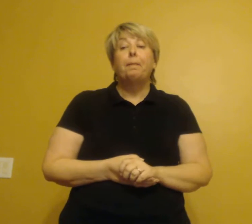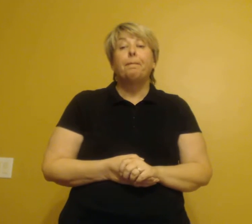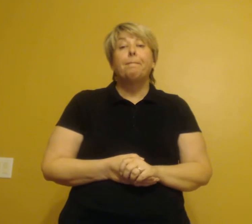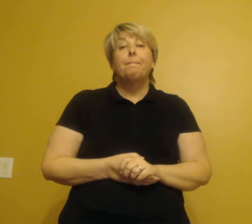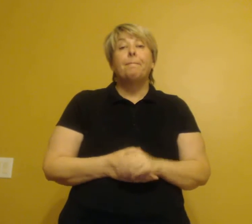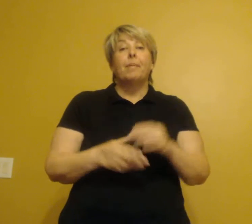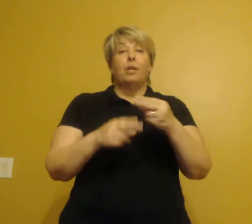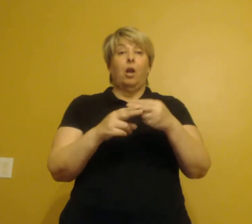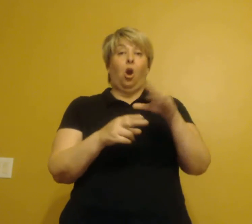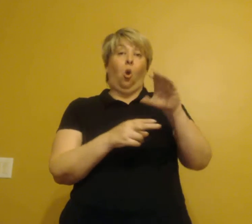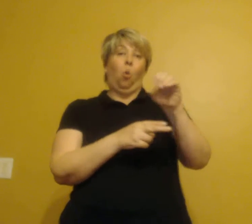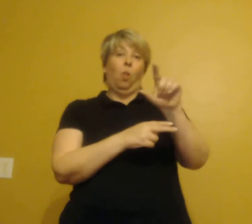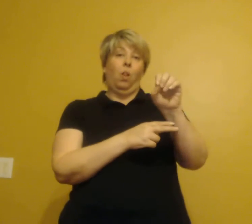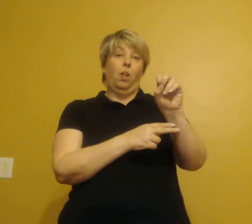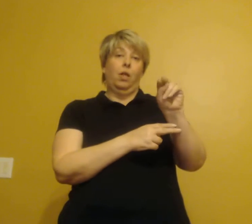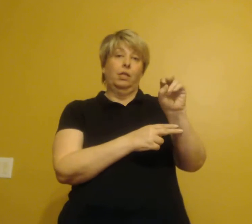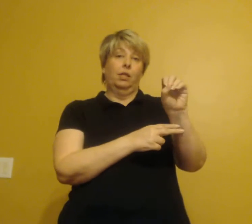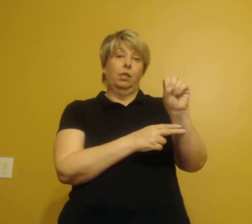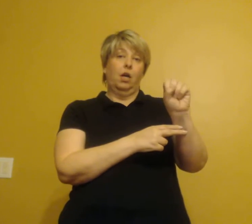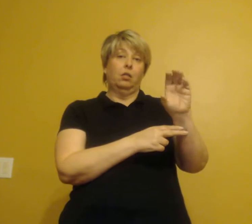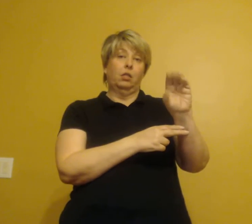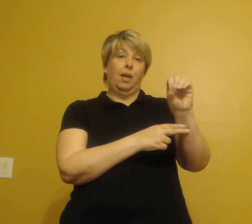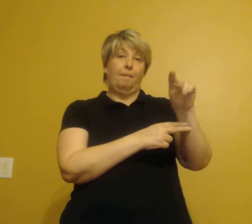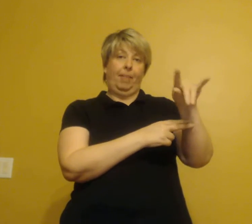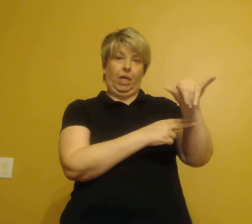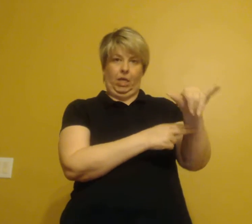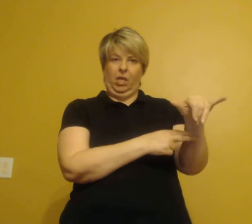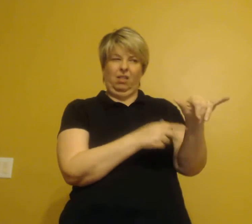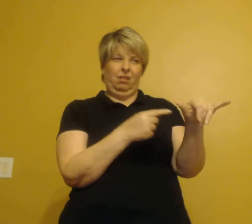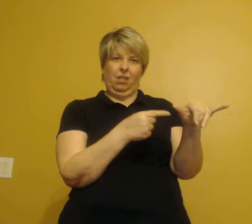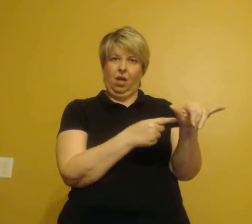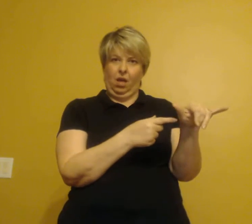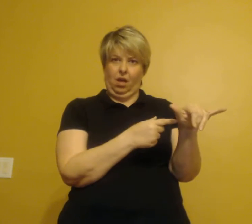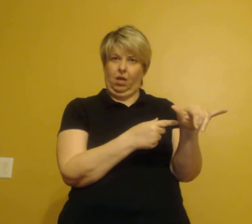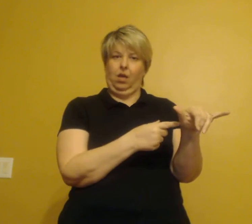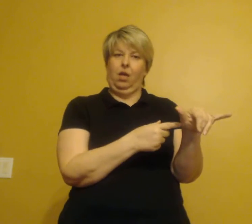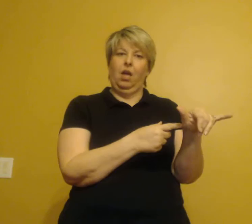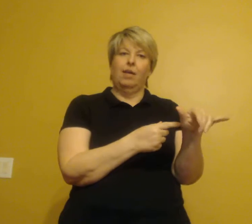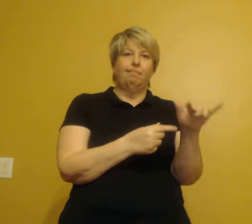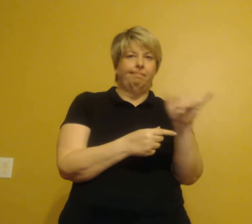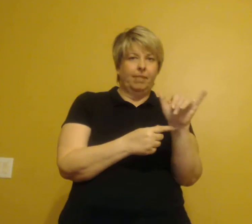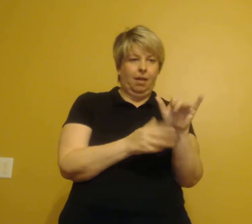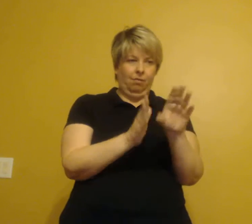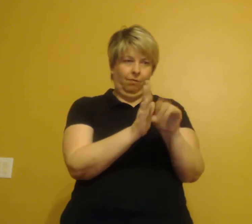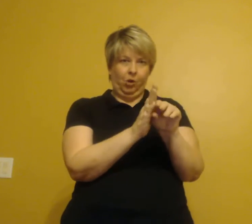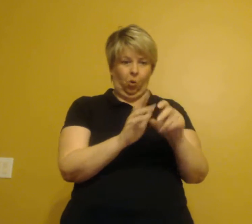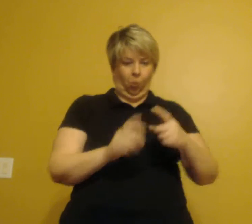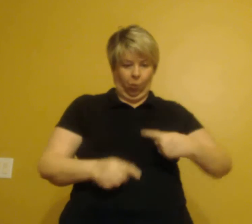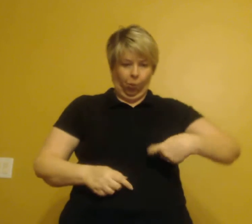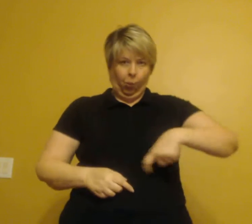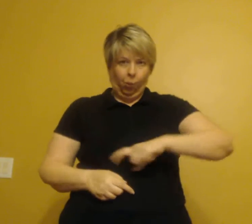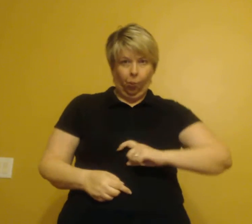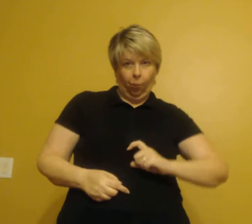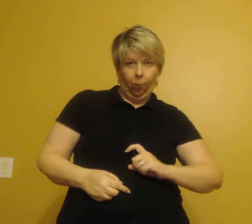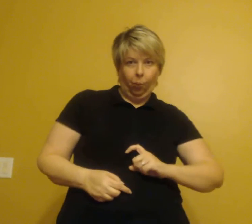called a colonoscopy. The colonoscopy is done with a videoscope similar to the one for the upper, only